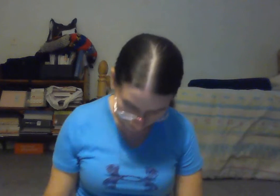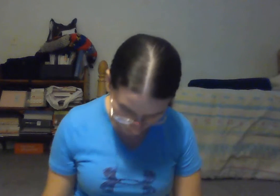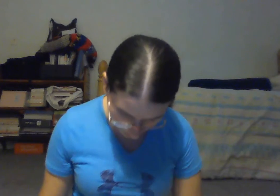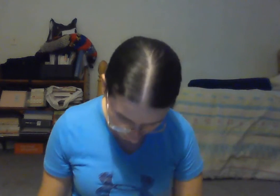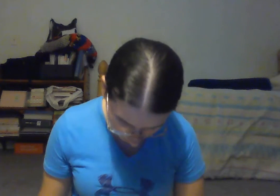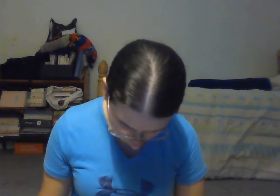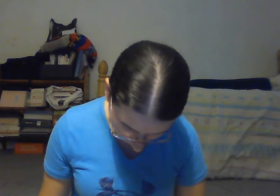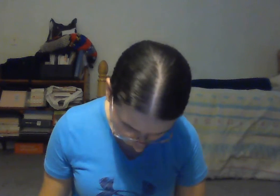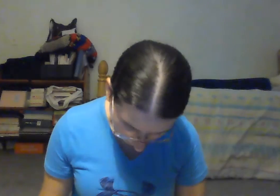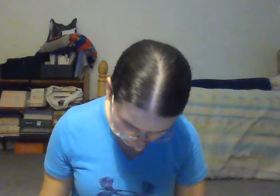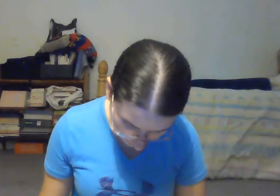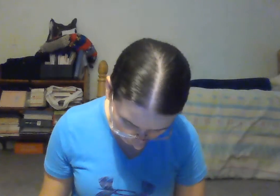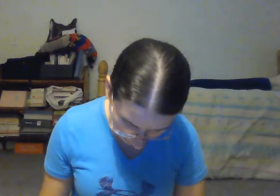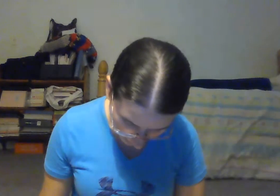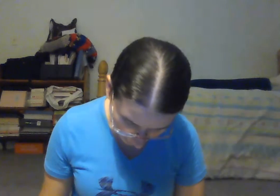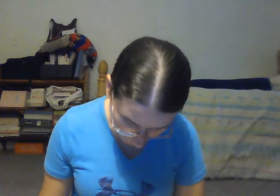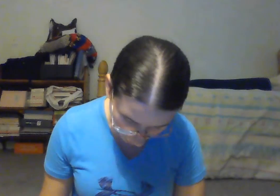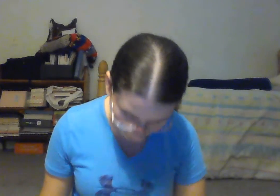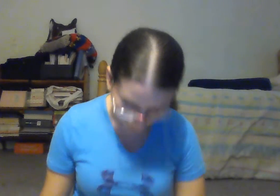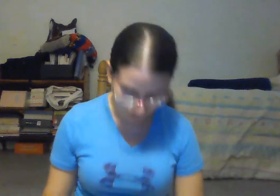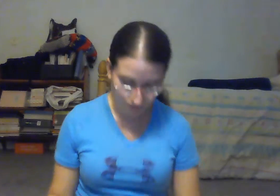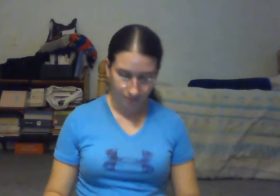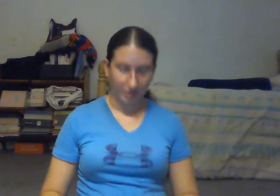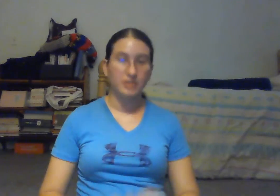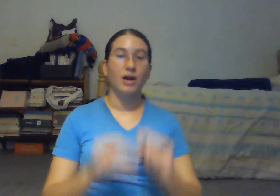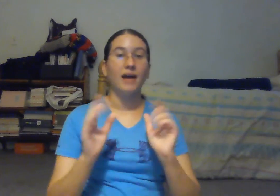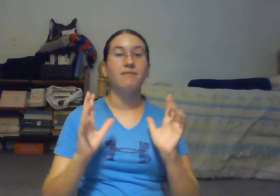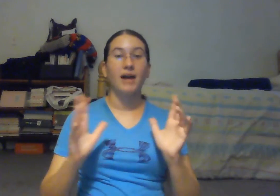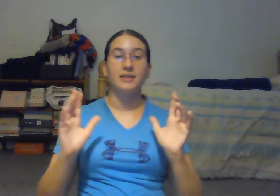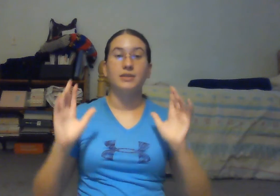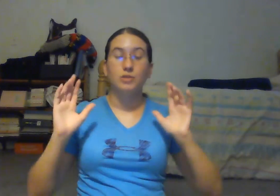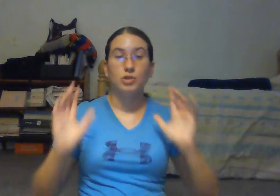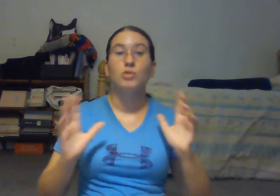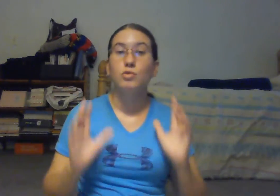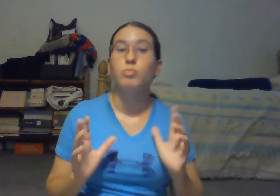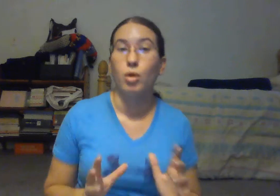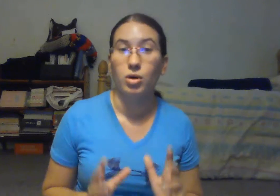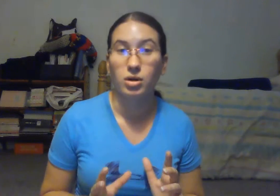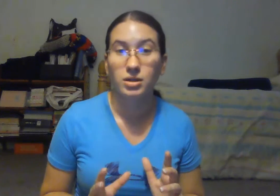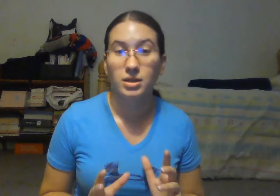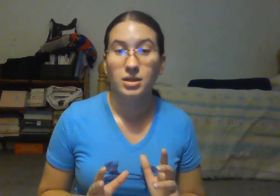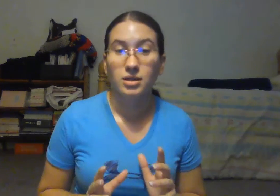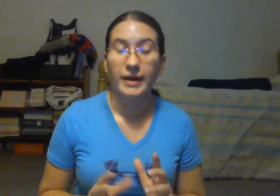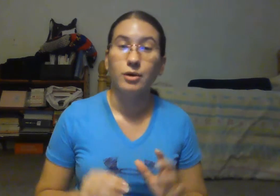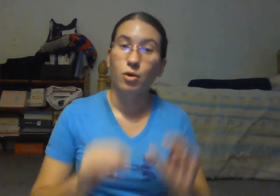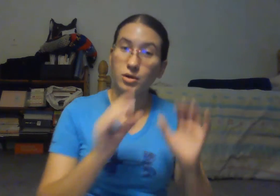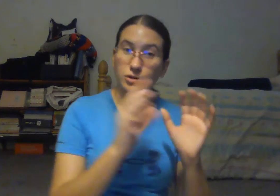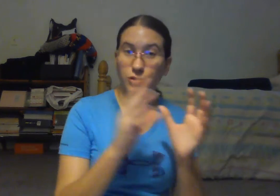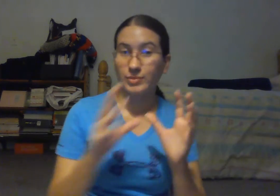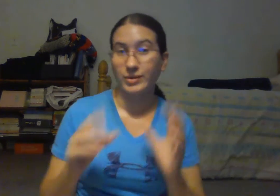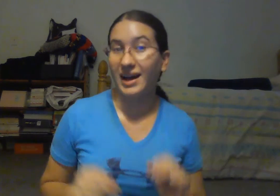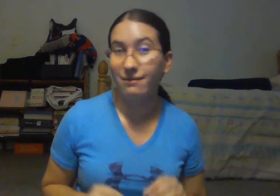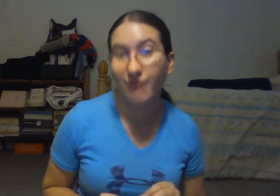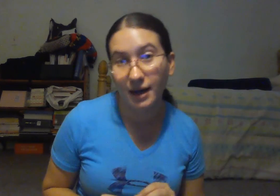sentences. Here we have, I find 2 book. Right? So I find 2 book. Right? Or 2 book I